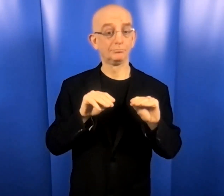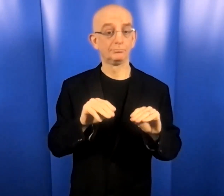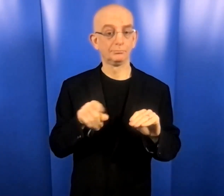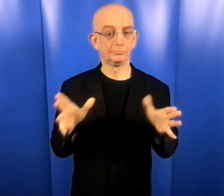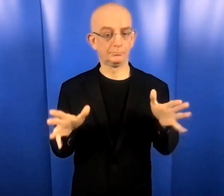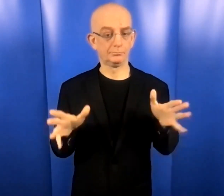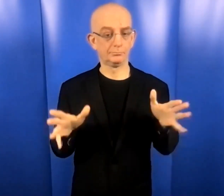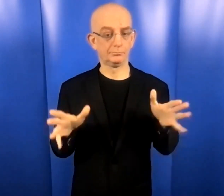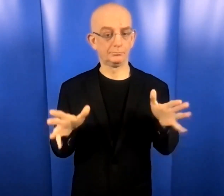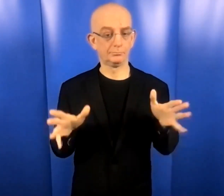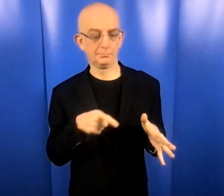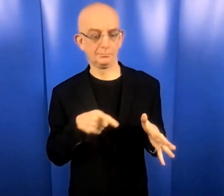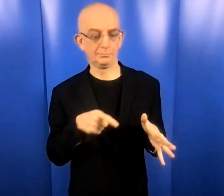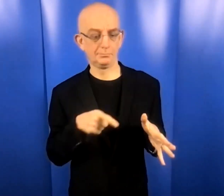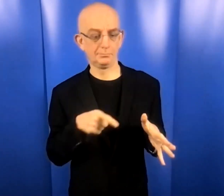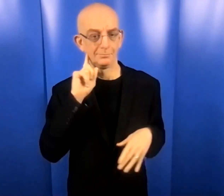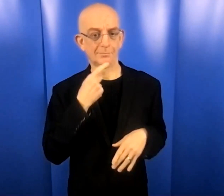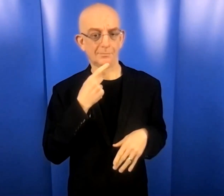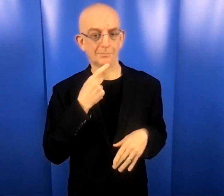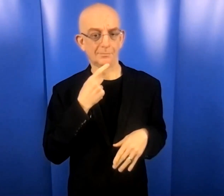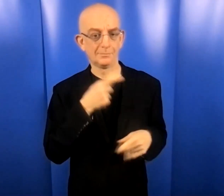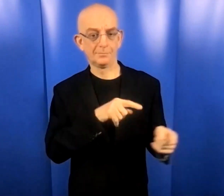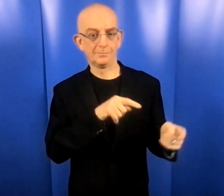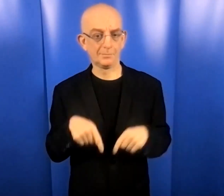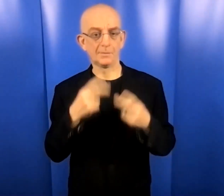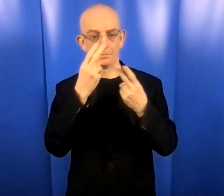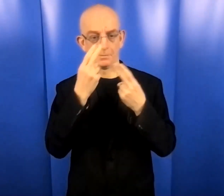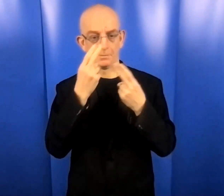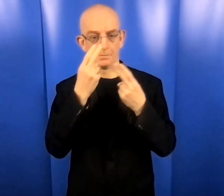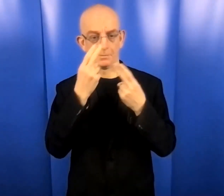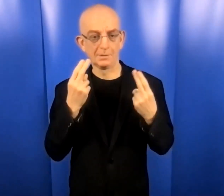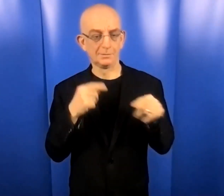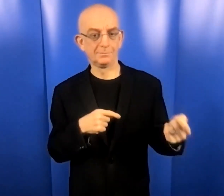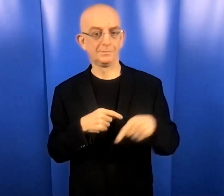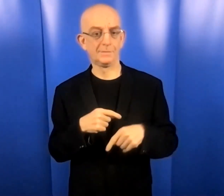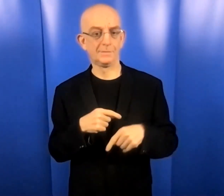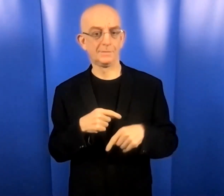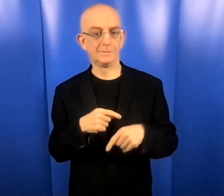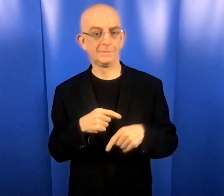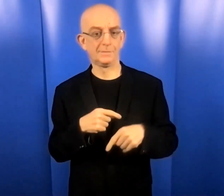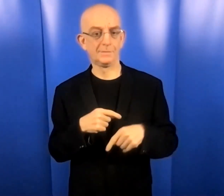signing of this policy, and I think it will be included in the education